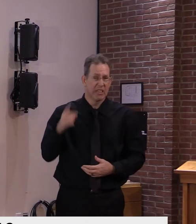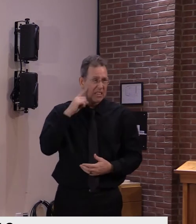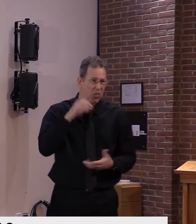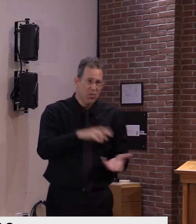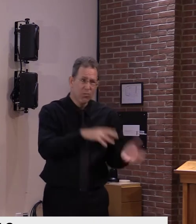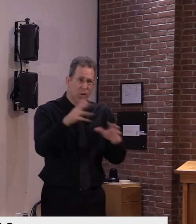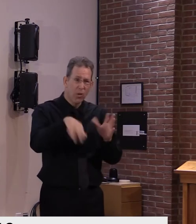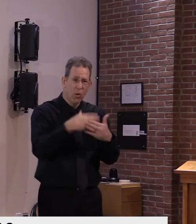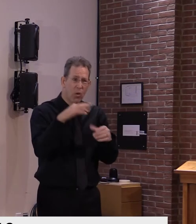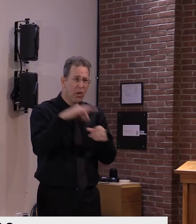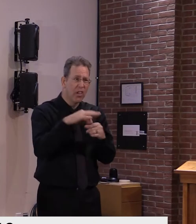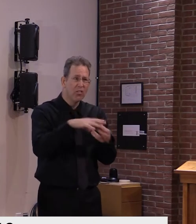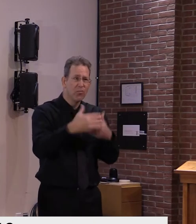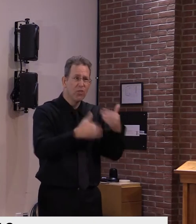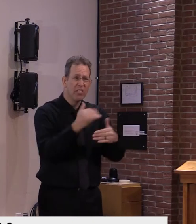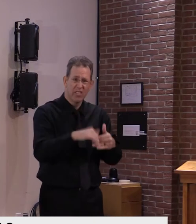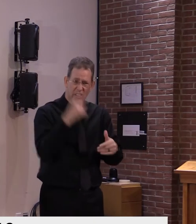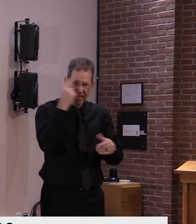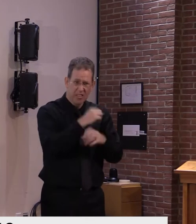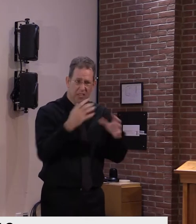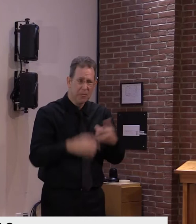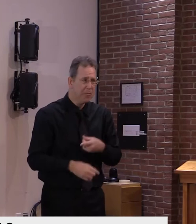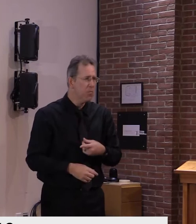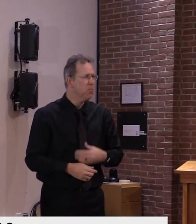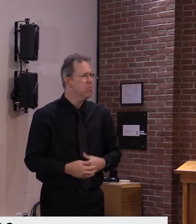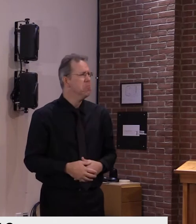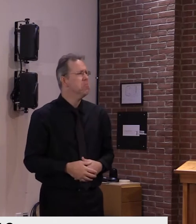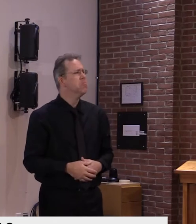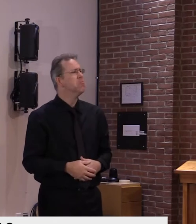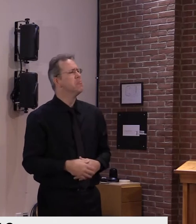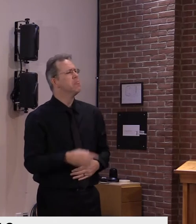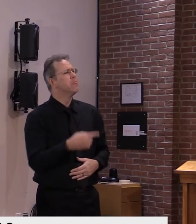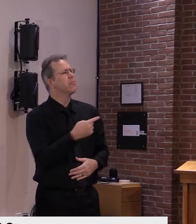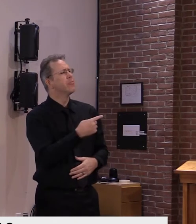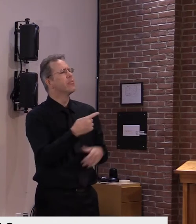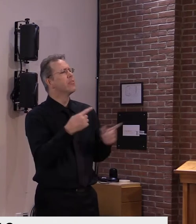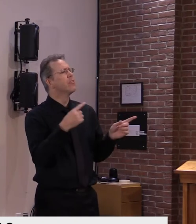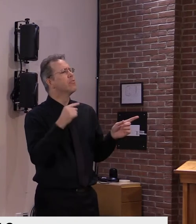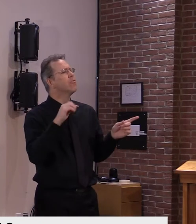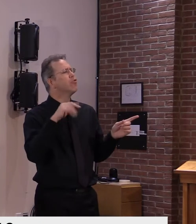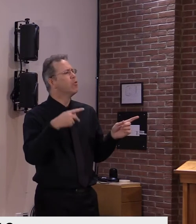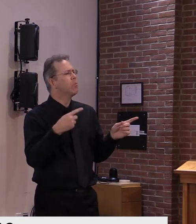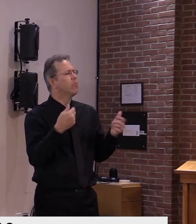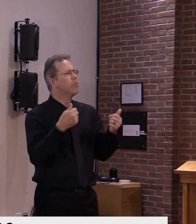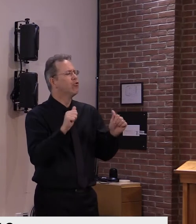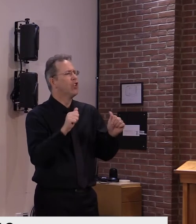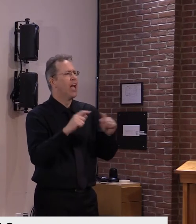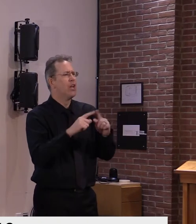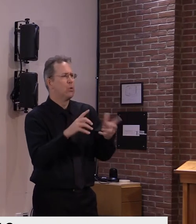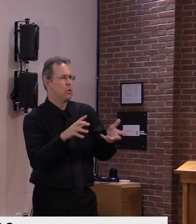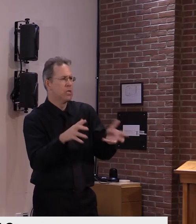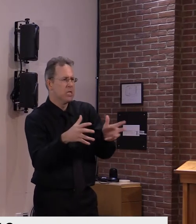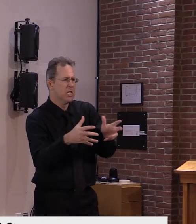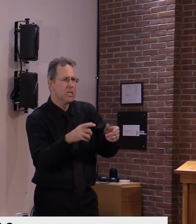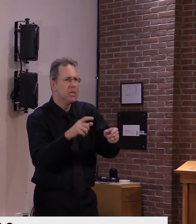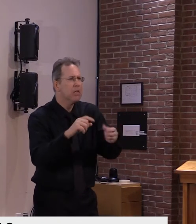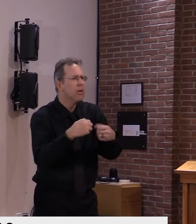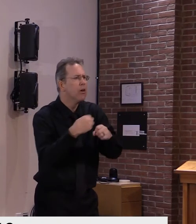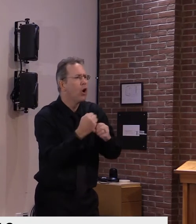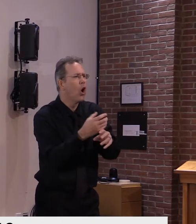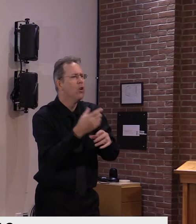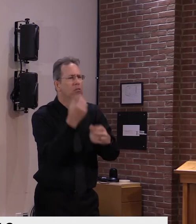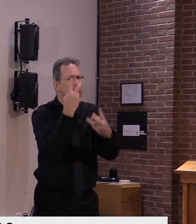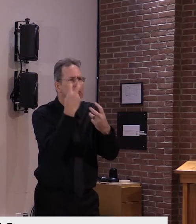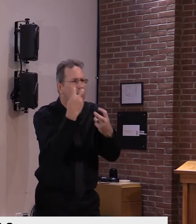I think he's put it into question, but I think as time moves on, we will move on as